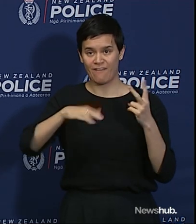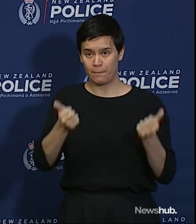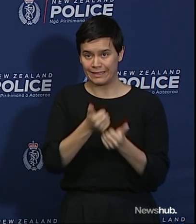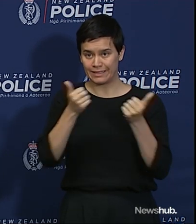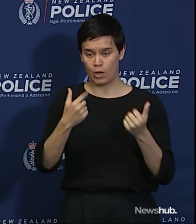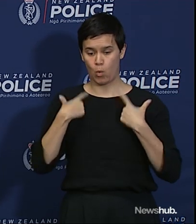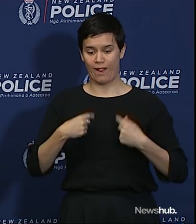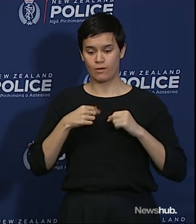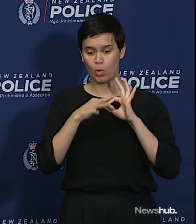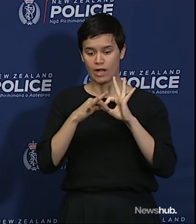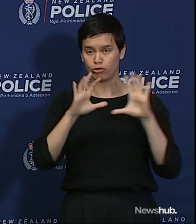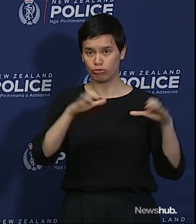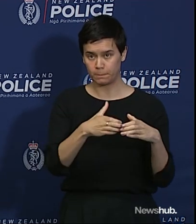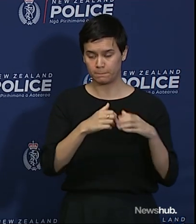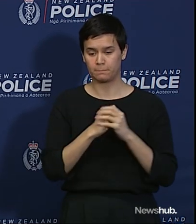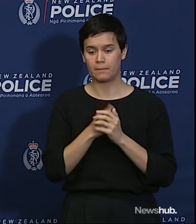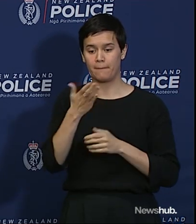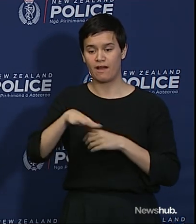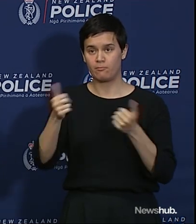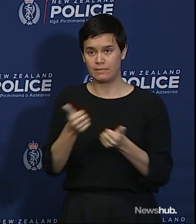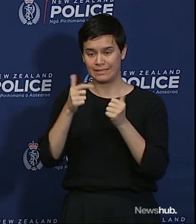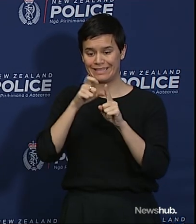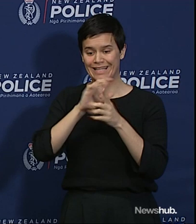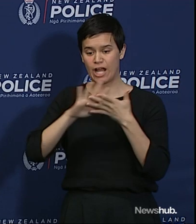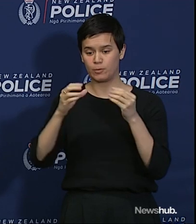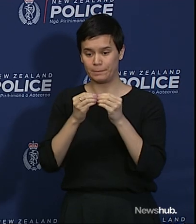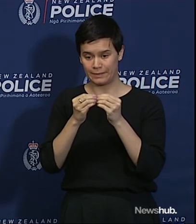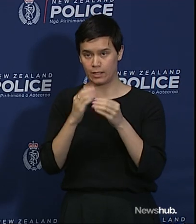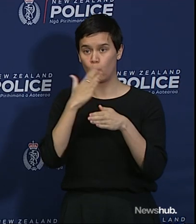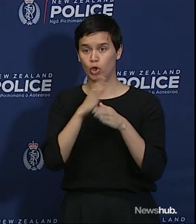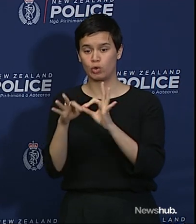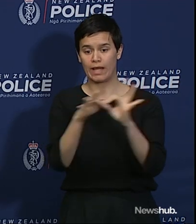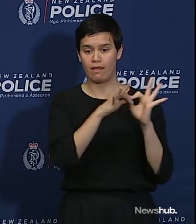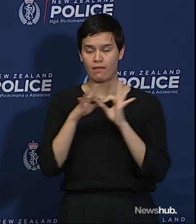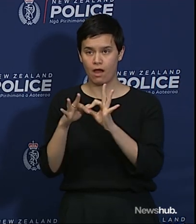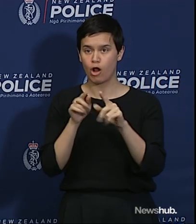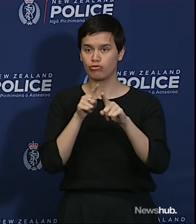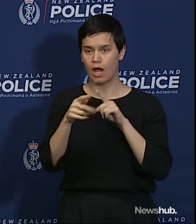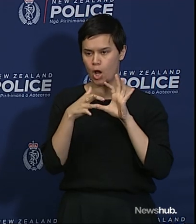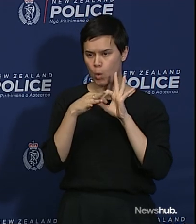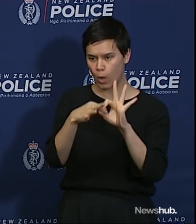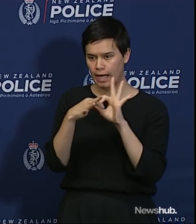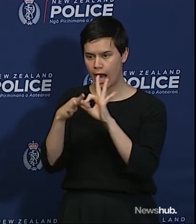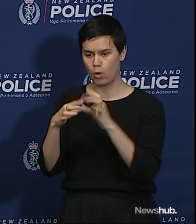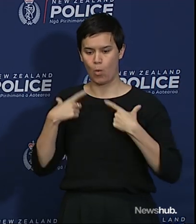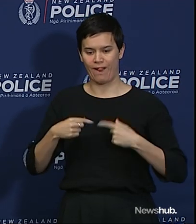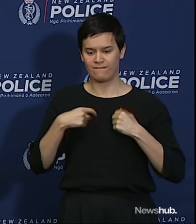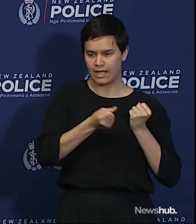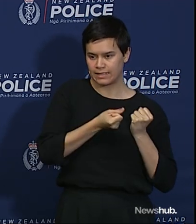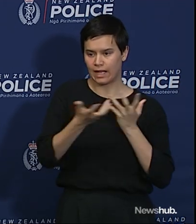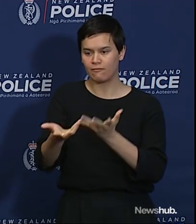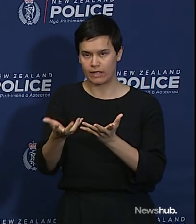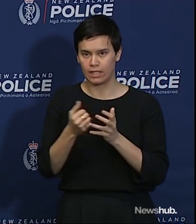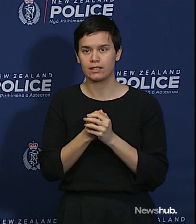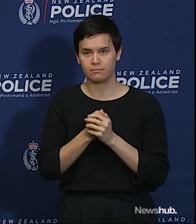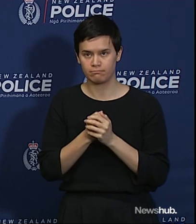Coordination Group and the Bay of Plenty District Health Board are working together to coordinate welfare services delivery through local